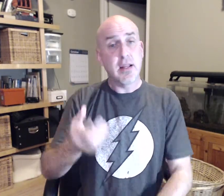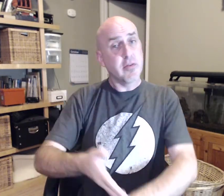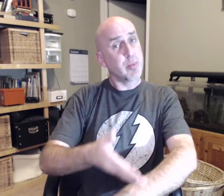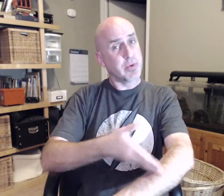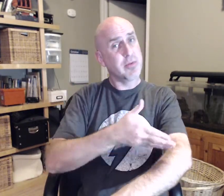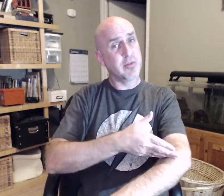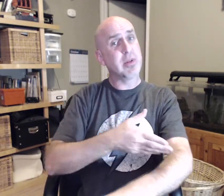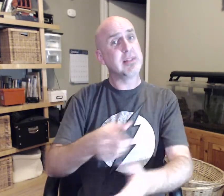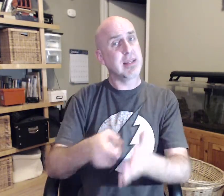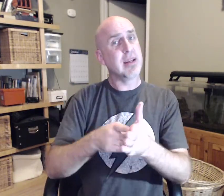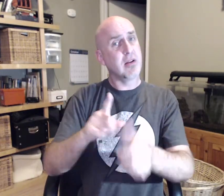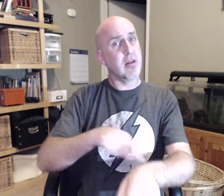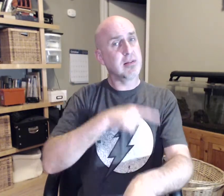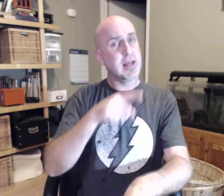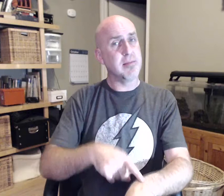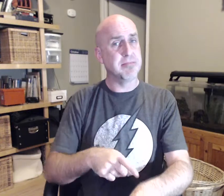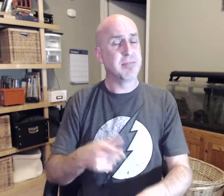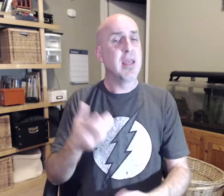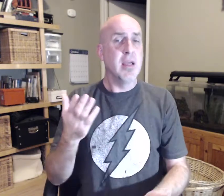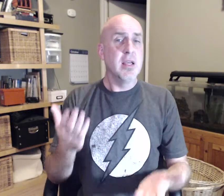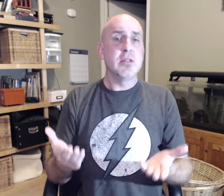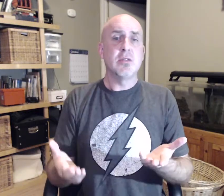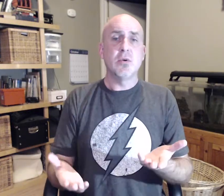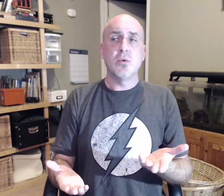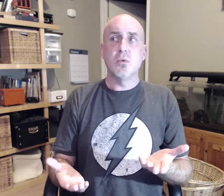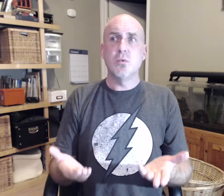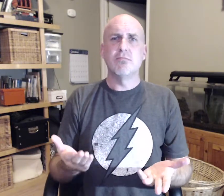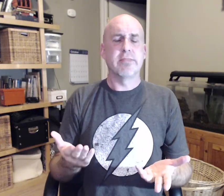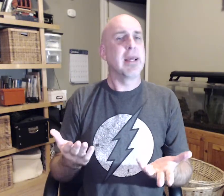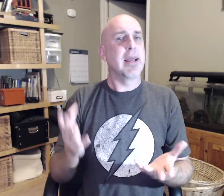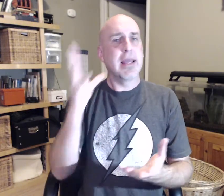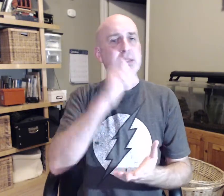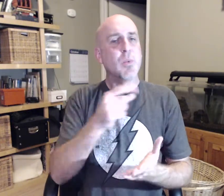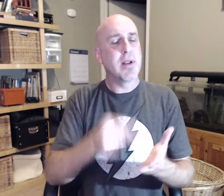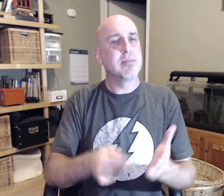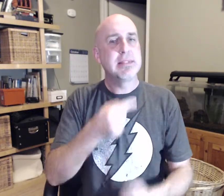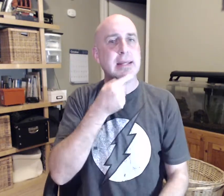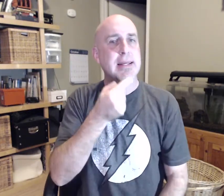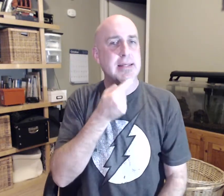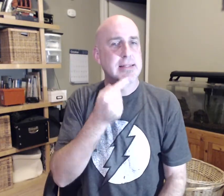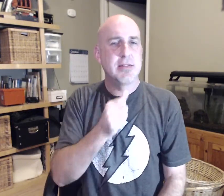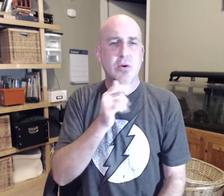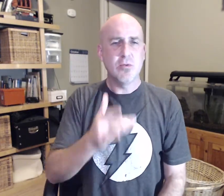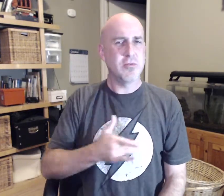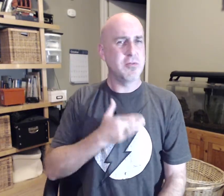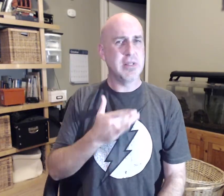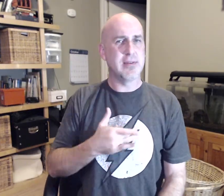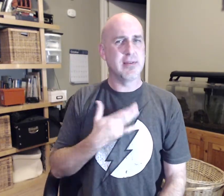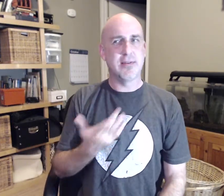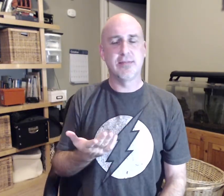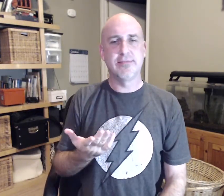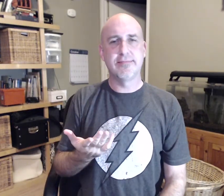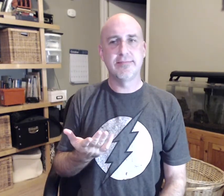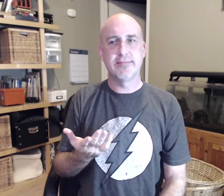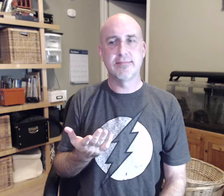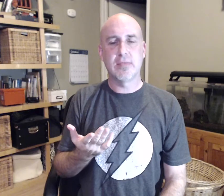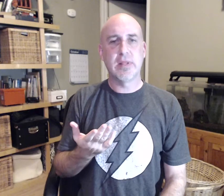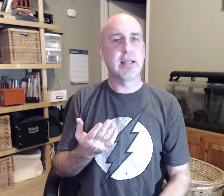I've improved, but it's taken a long time. So I guess what I'm saying is, don't feel like